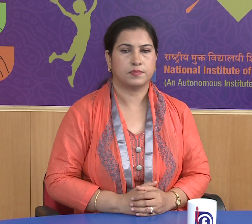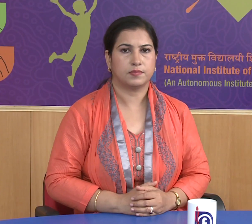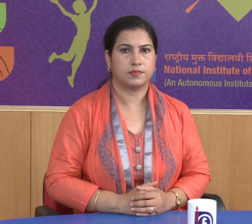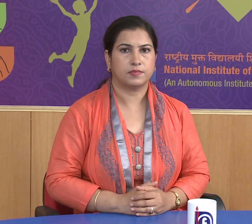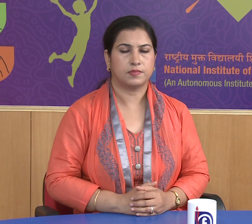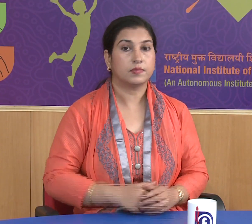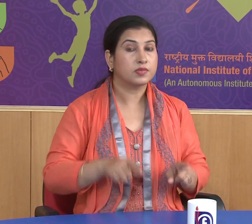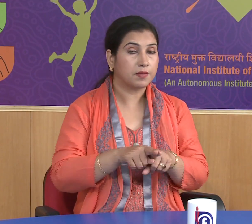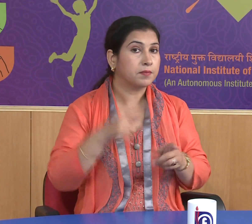Insurgency